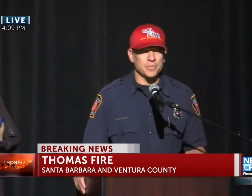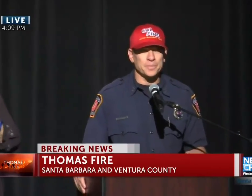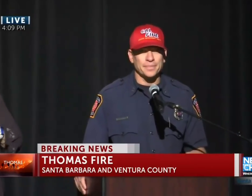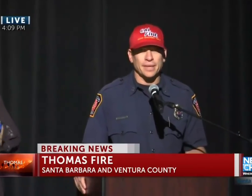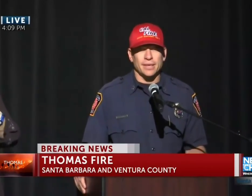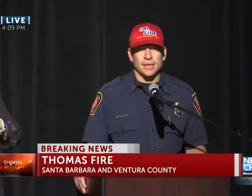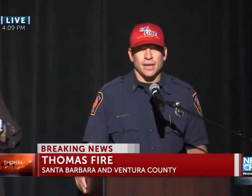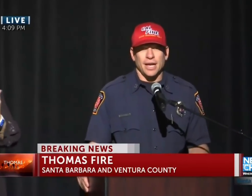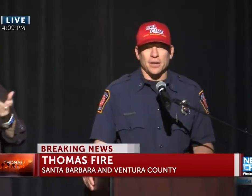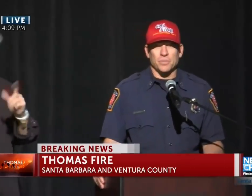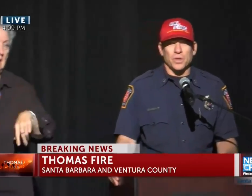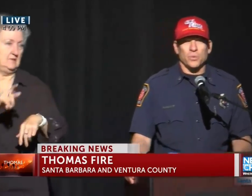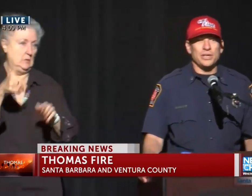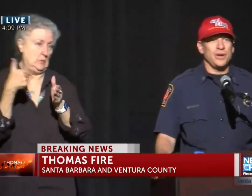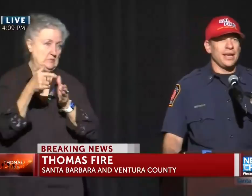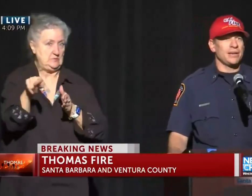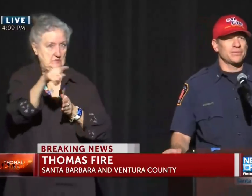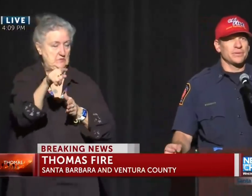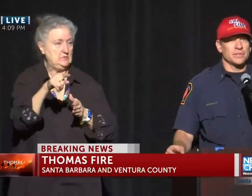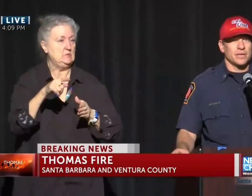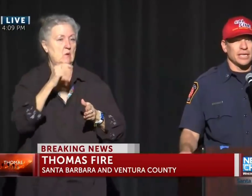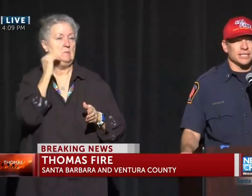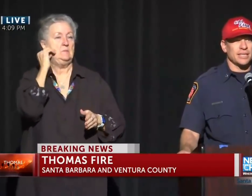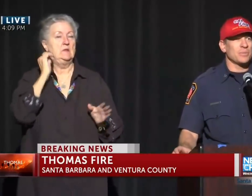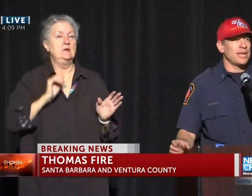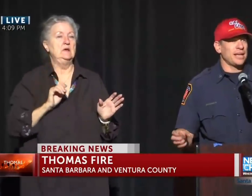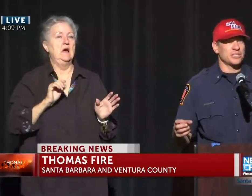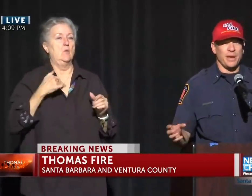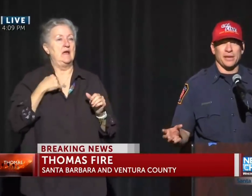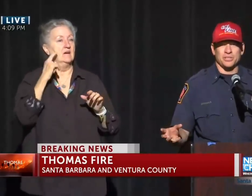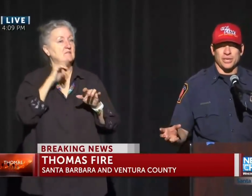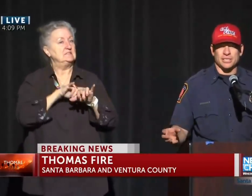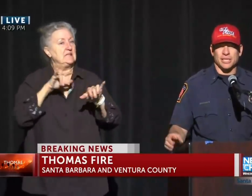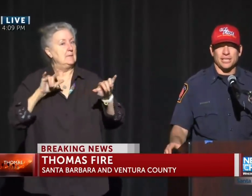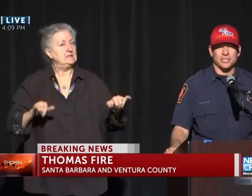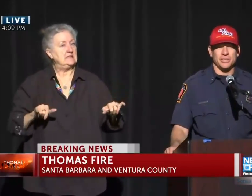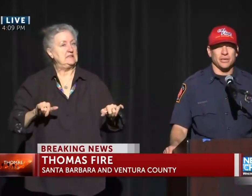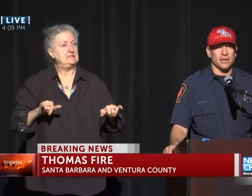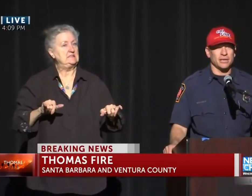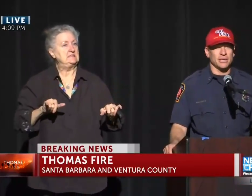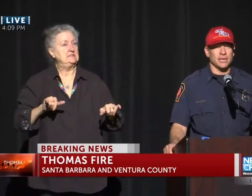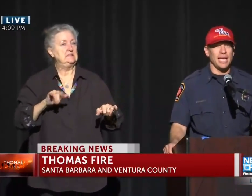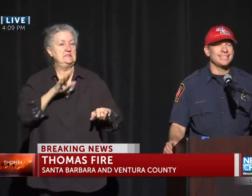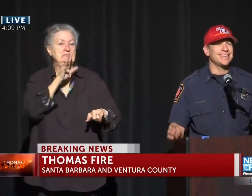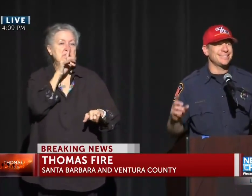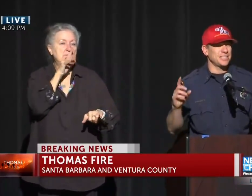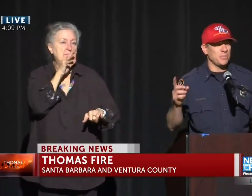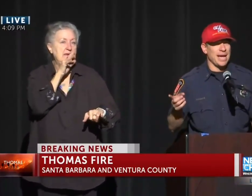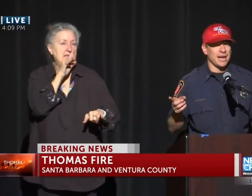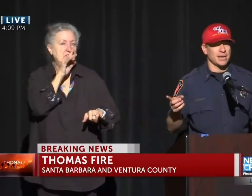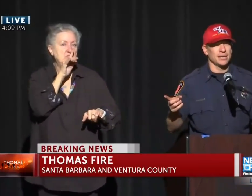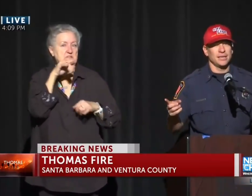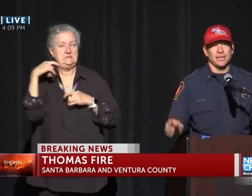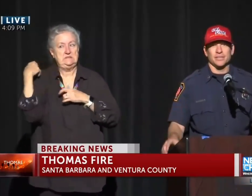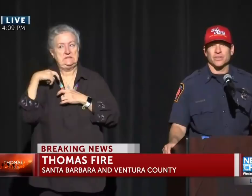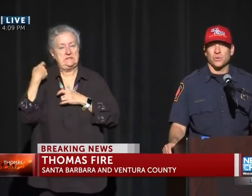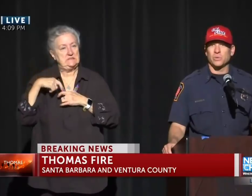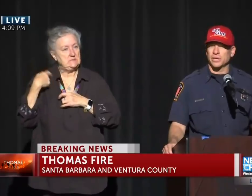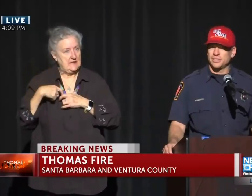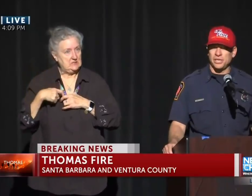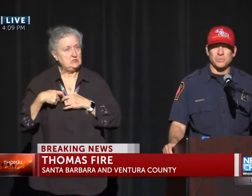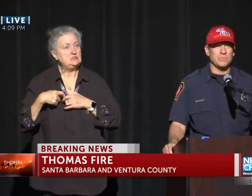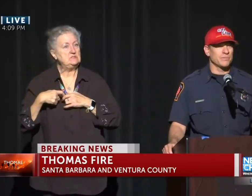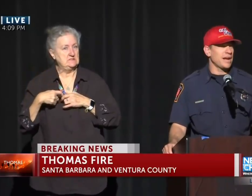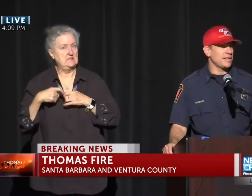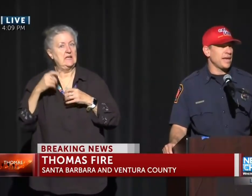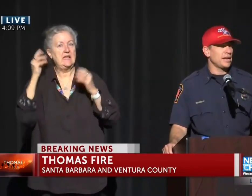your backyard. We do have simulcast Spanish translation. There are headsets in the back, and so